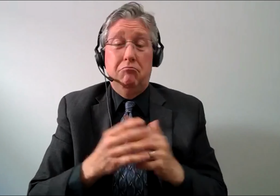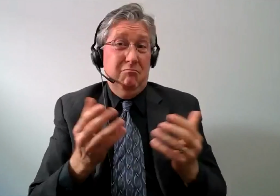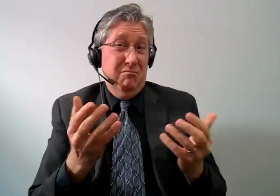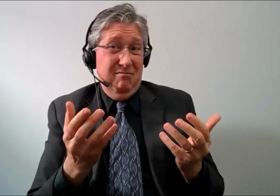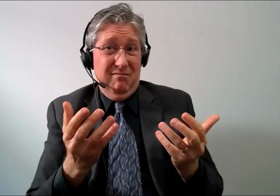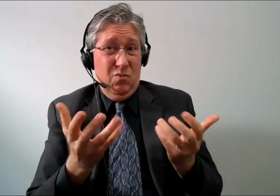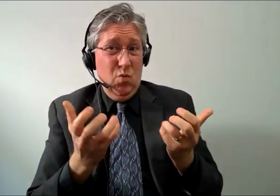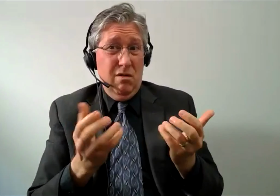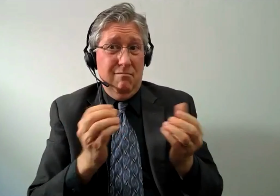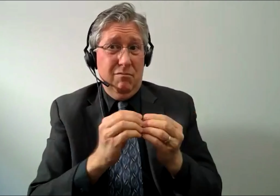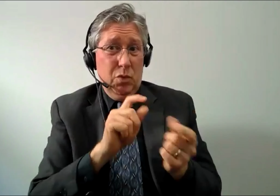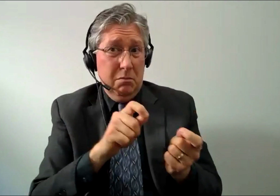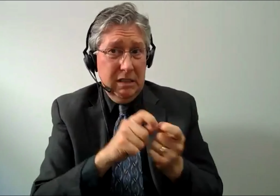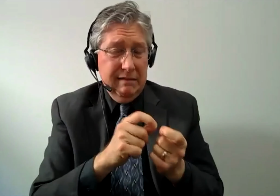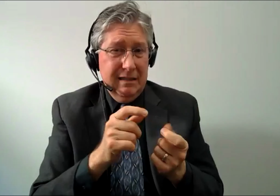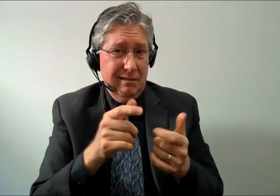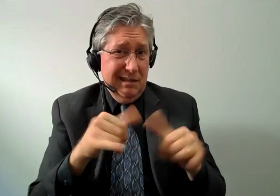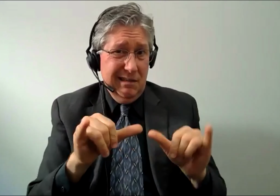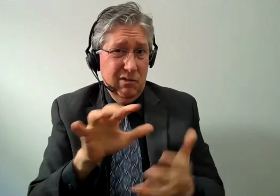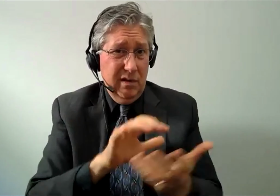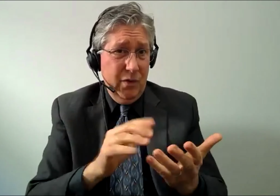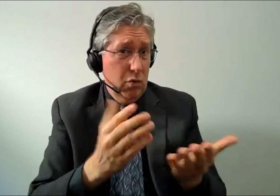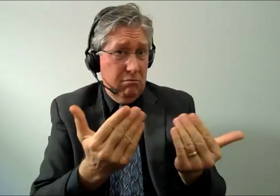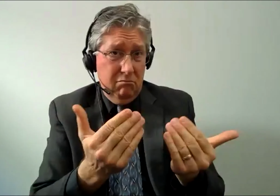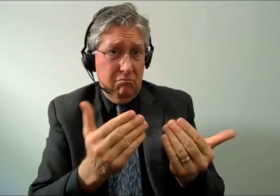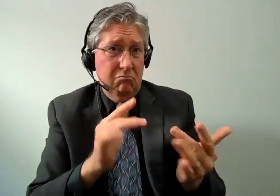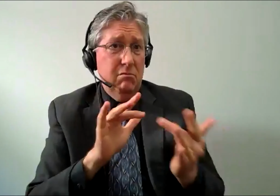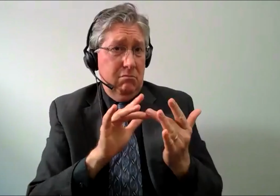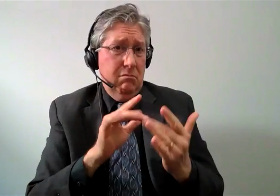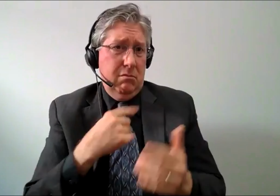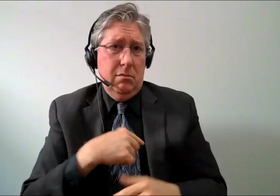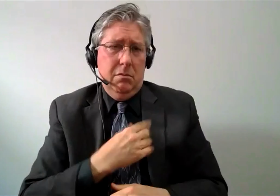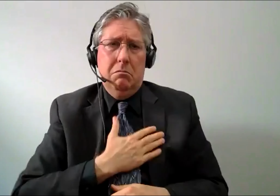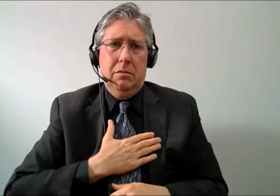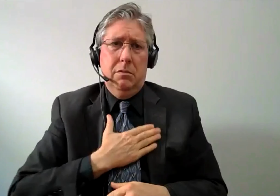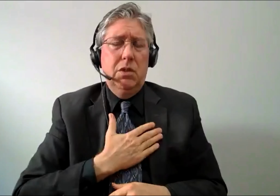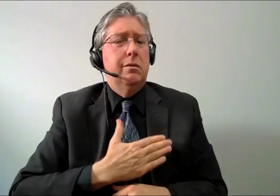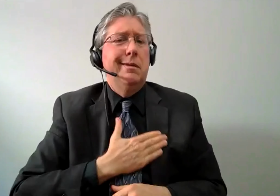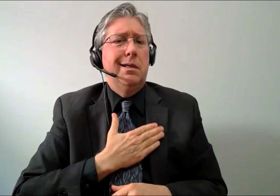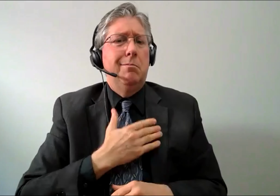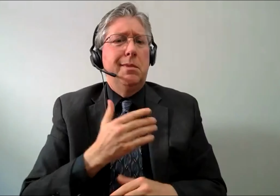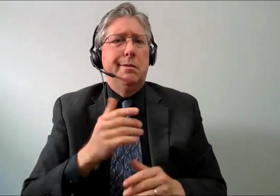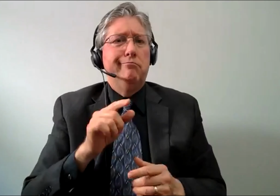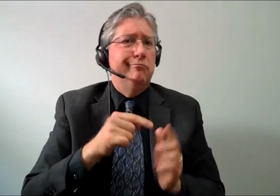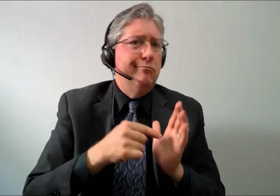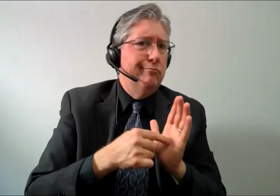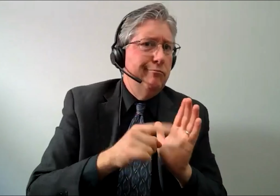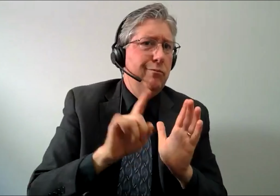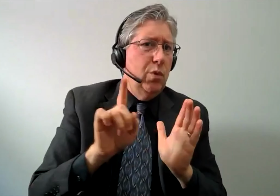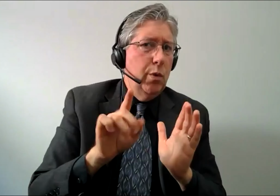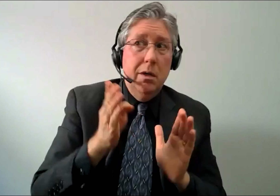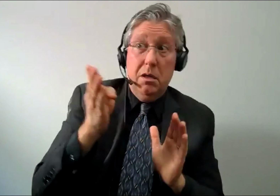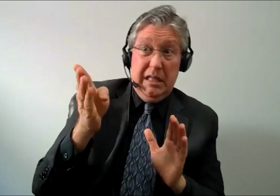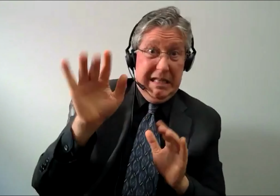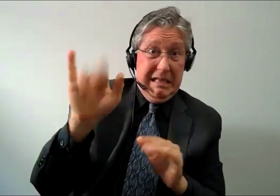you. If there's still confusion around there, please feel free to reach out to us and I can help navigate you where you need